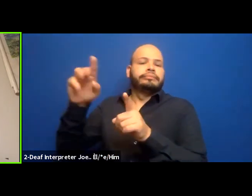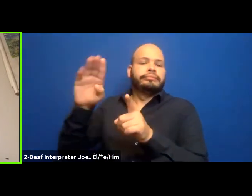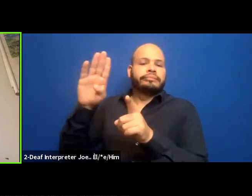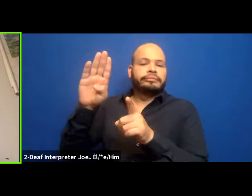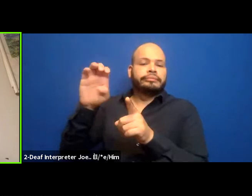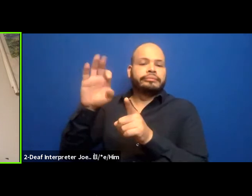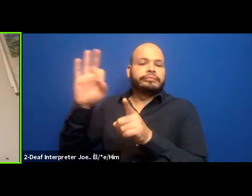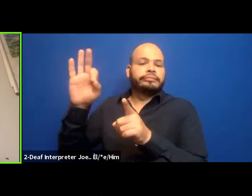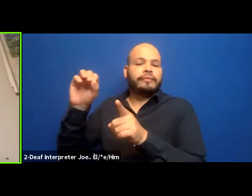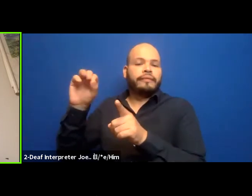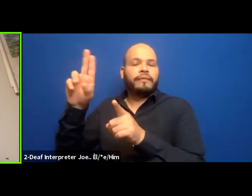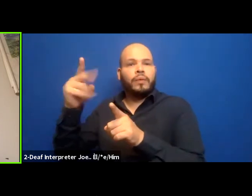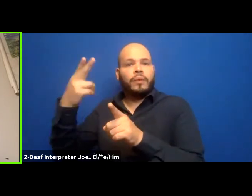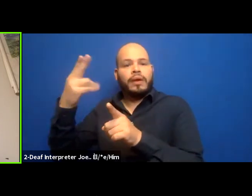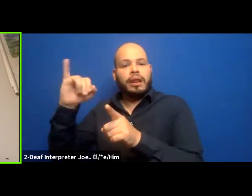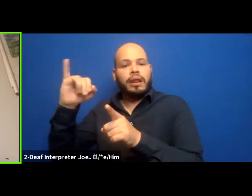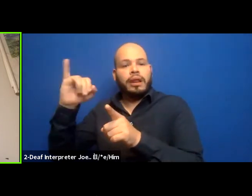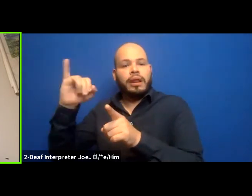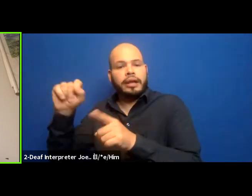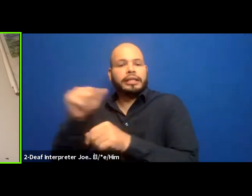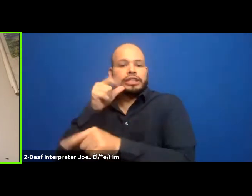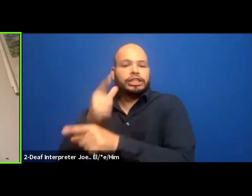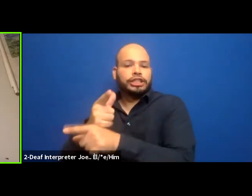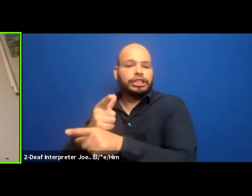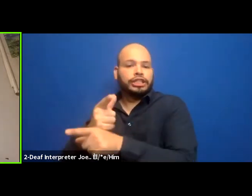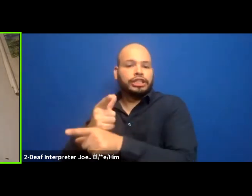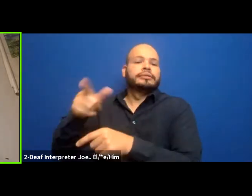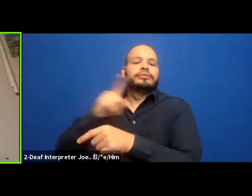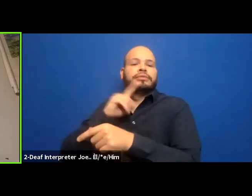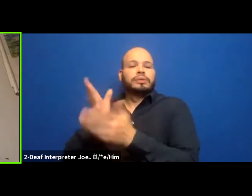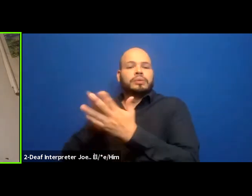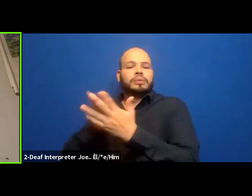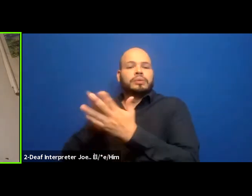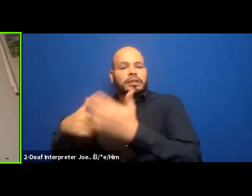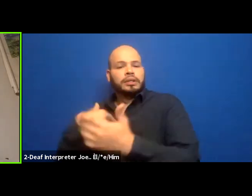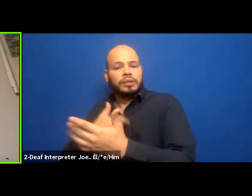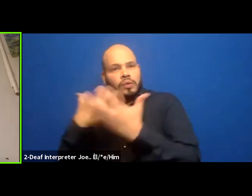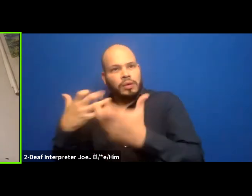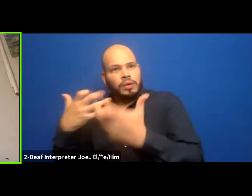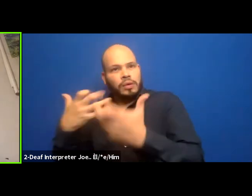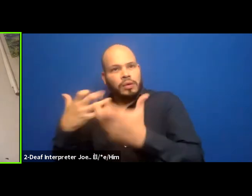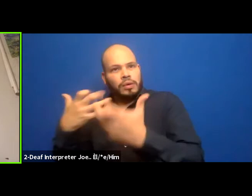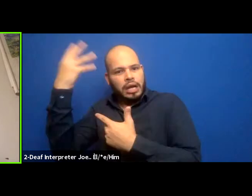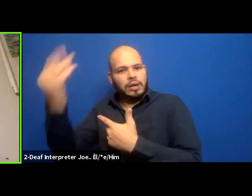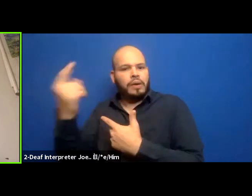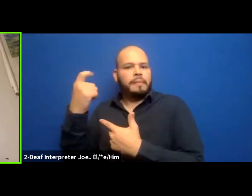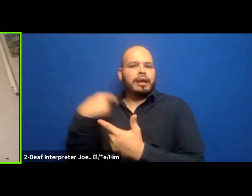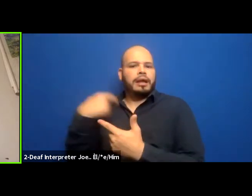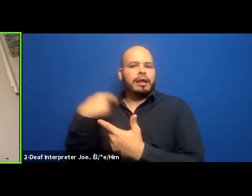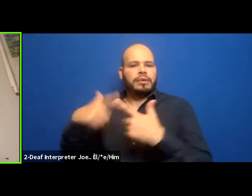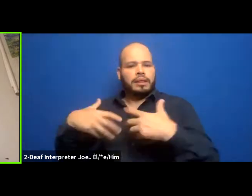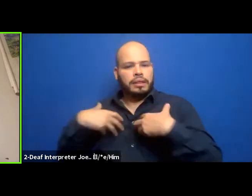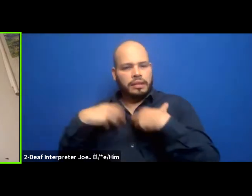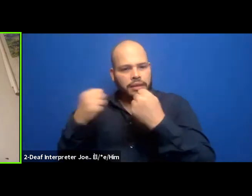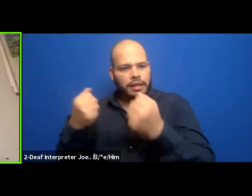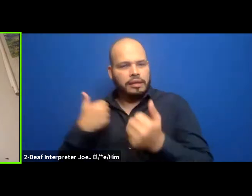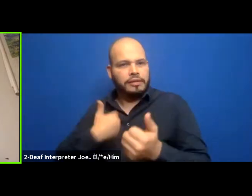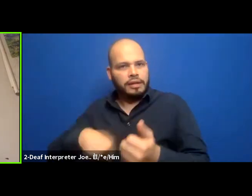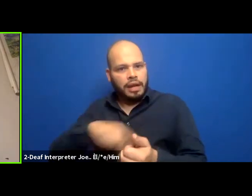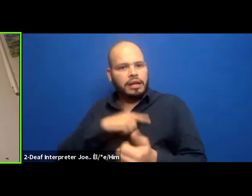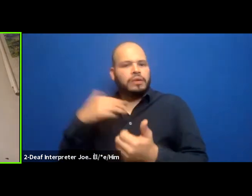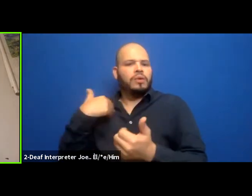healing. And through that, we, started creating curriculum, which was really centered on,